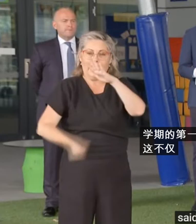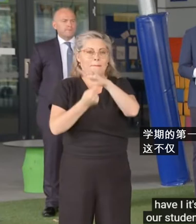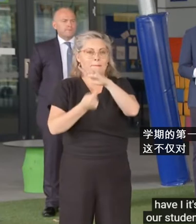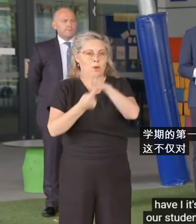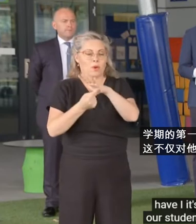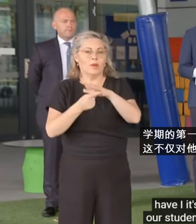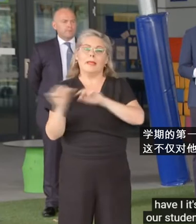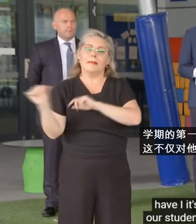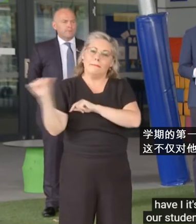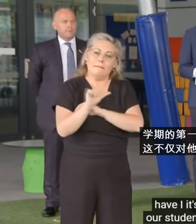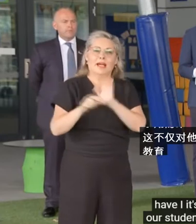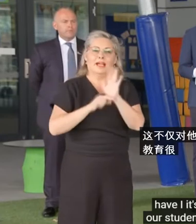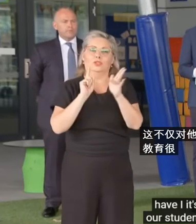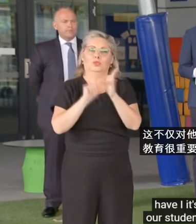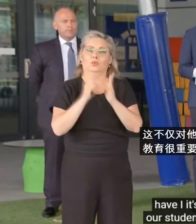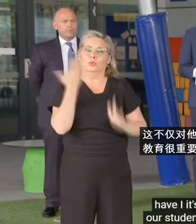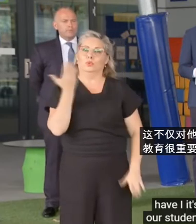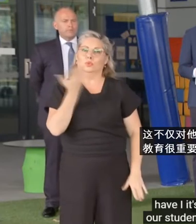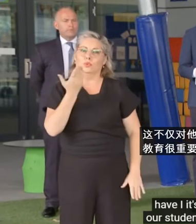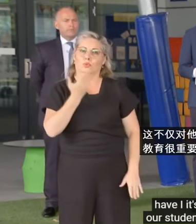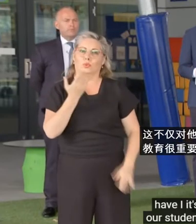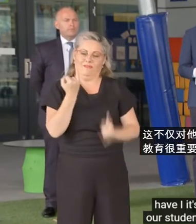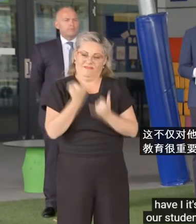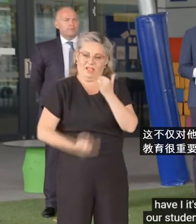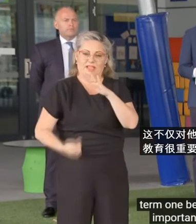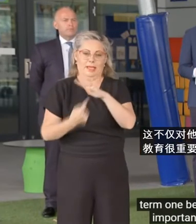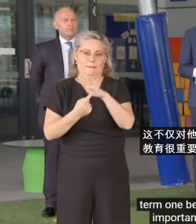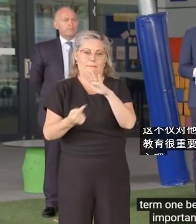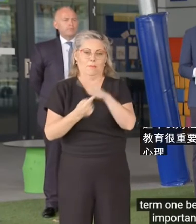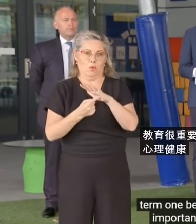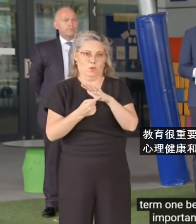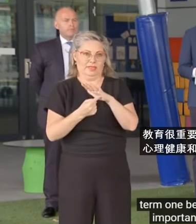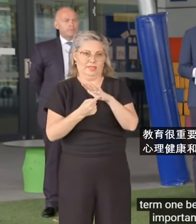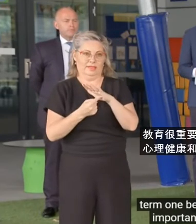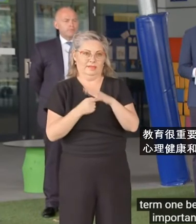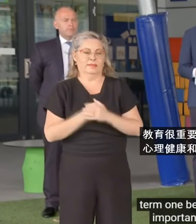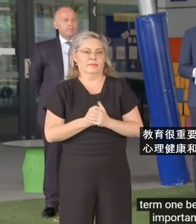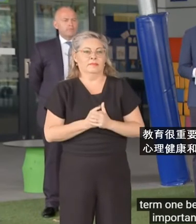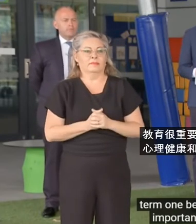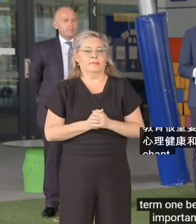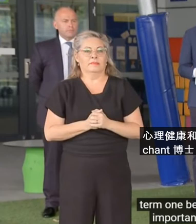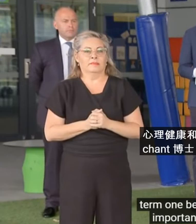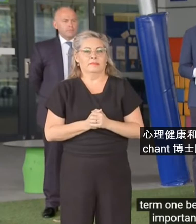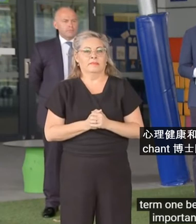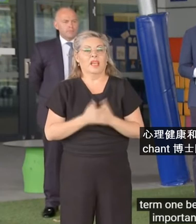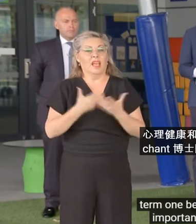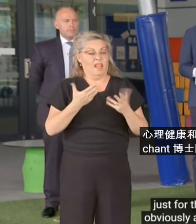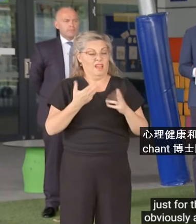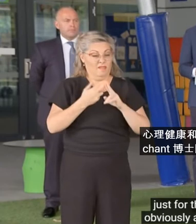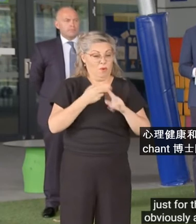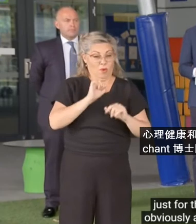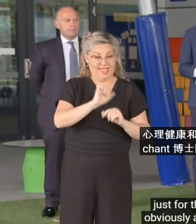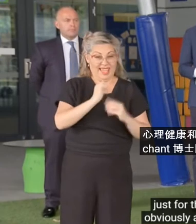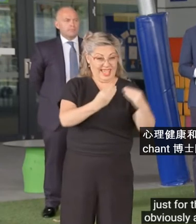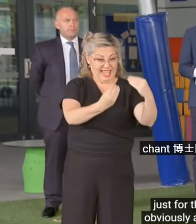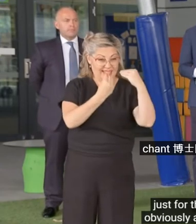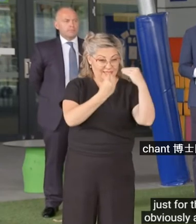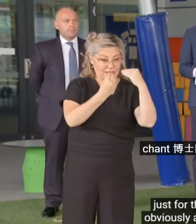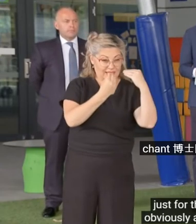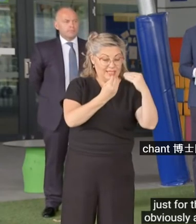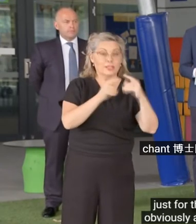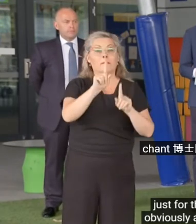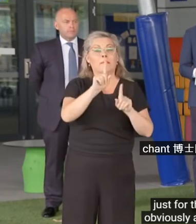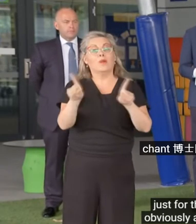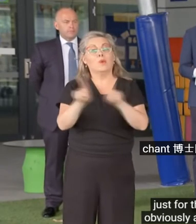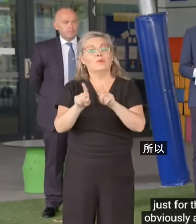it is for them, not just for their education, but obviously also for their mental health, their wellbeing and the social aspects of school that Dr. Chant